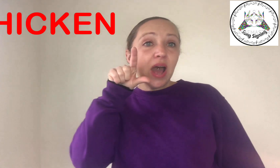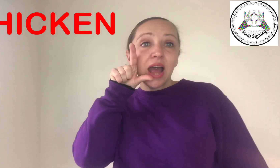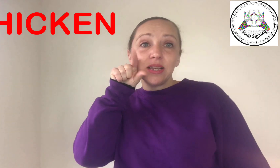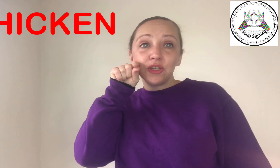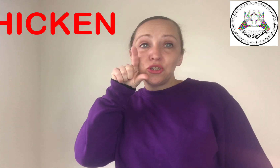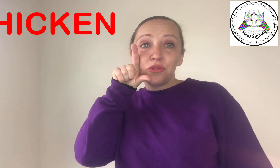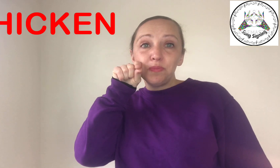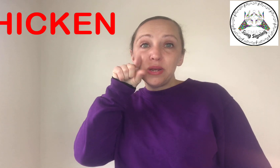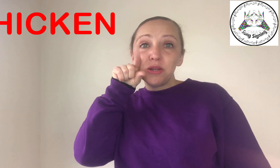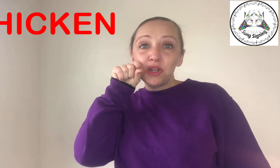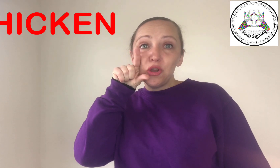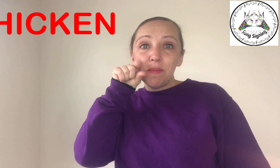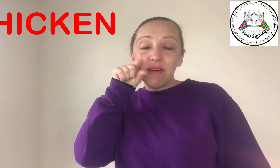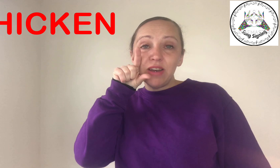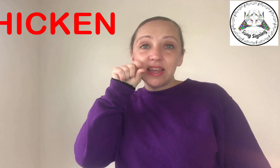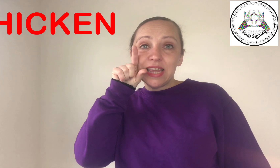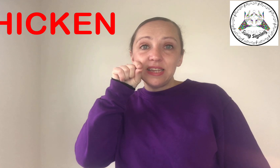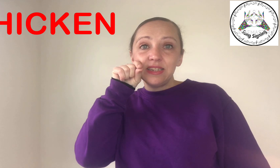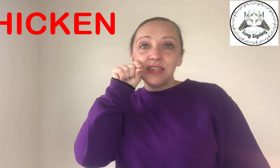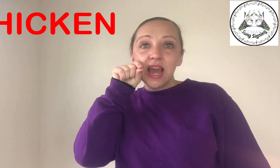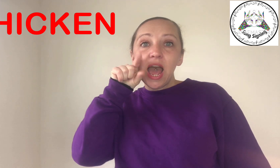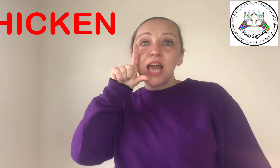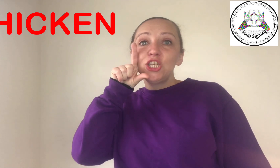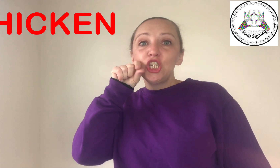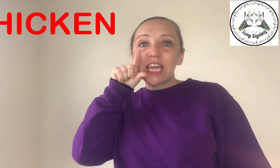and just put it to your mouth like this. Chicken.